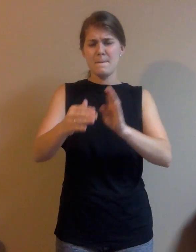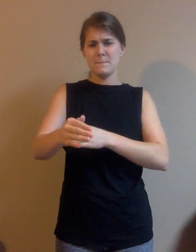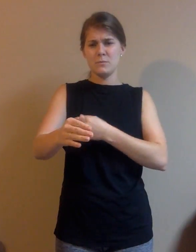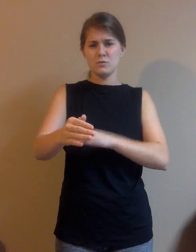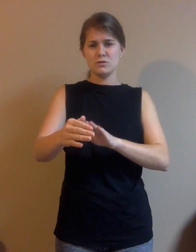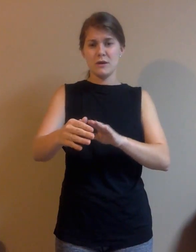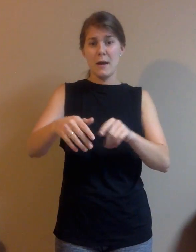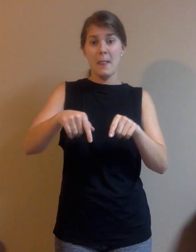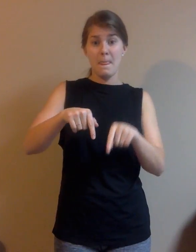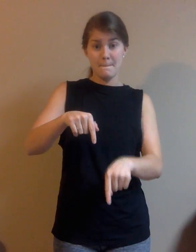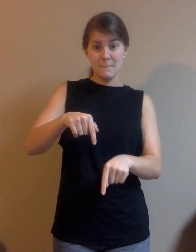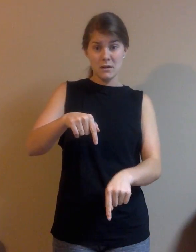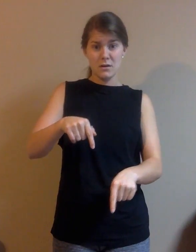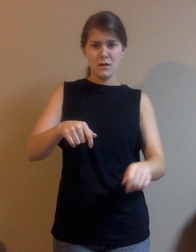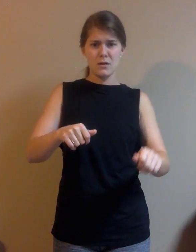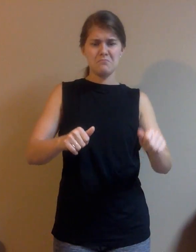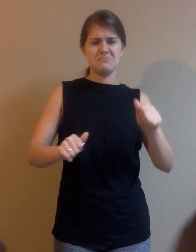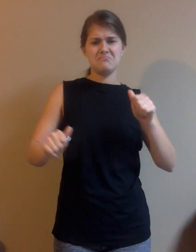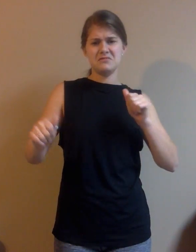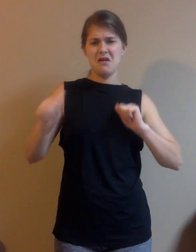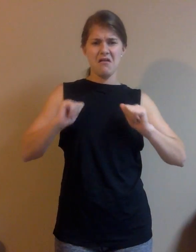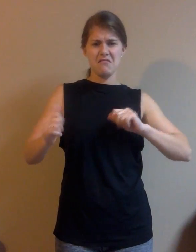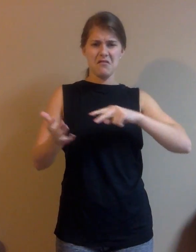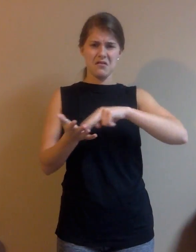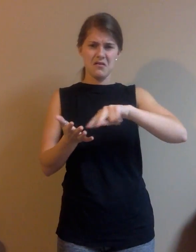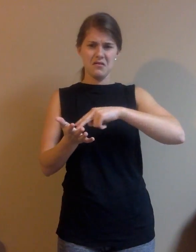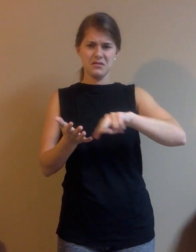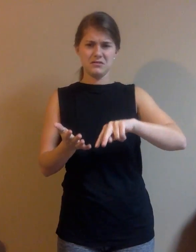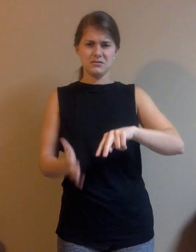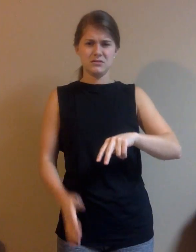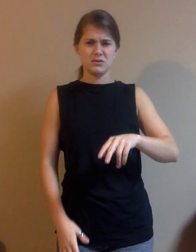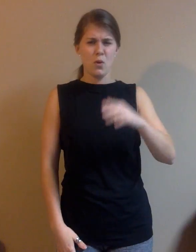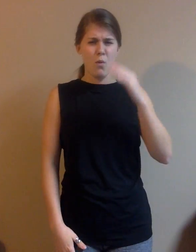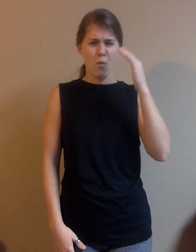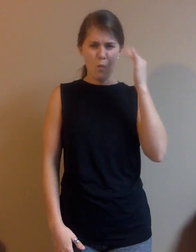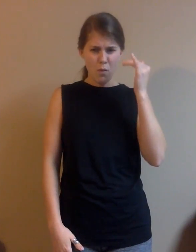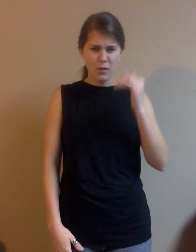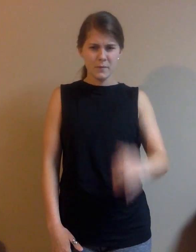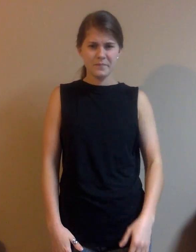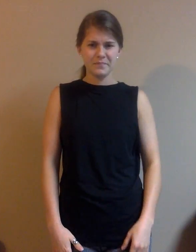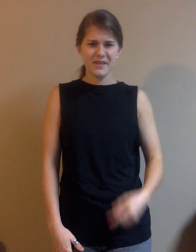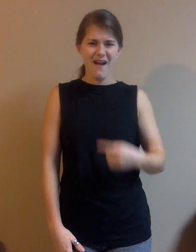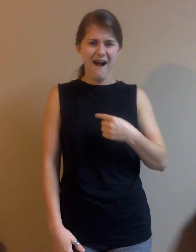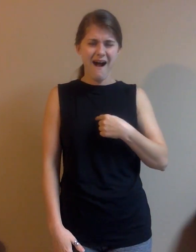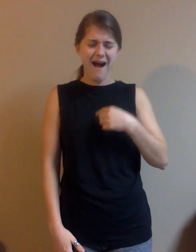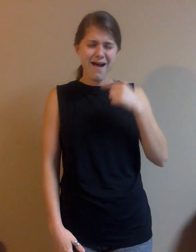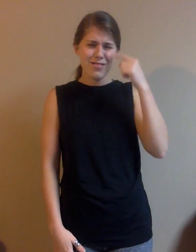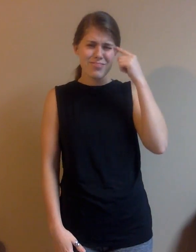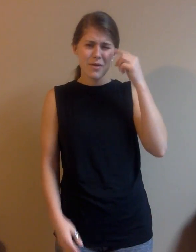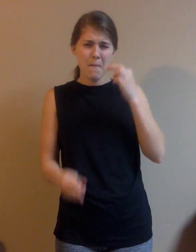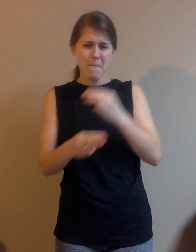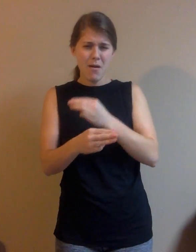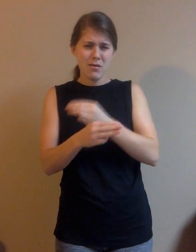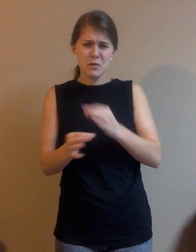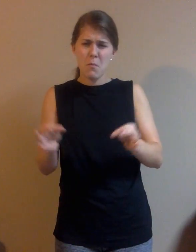mathematics. Why? Why not? I think this is rather important. I think maths is very important, but so is dance. Children dance all the time, if